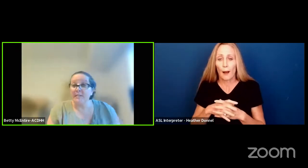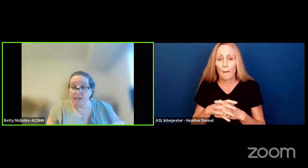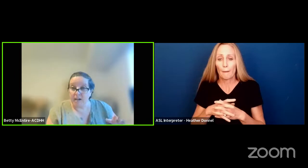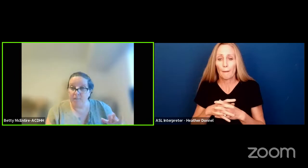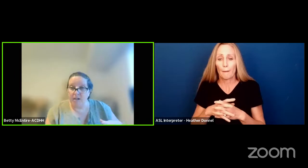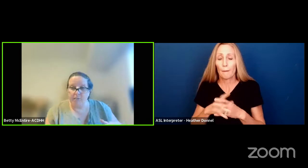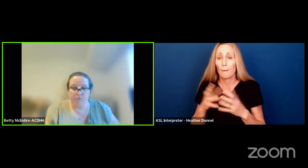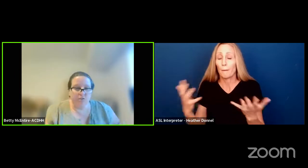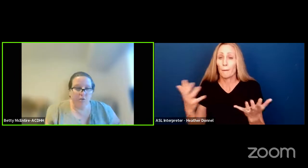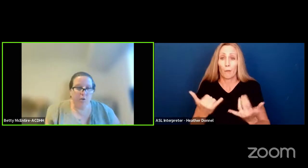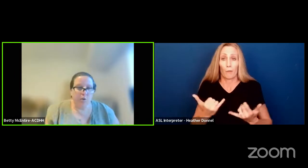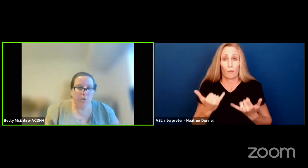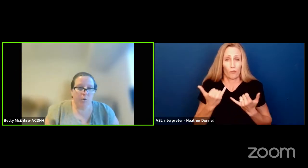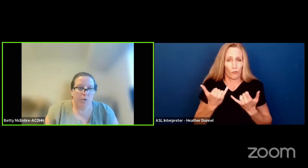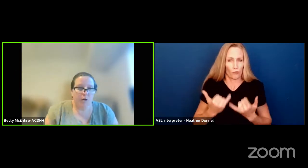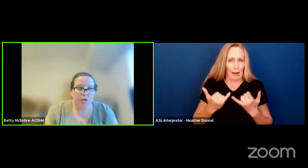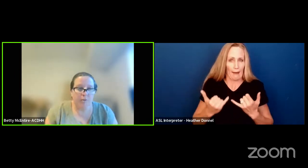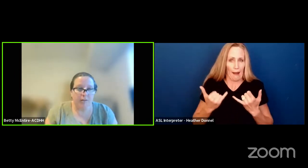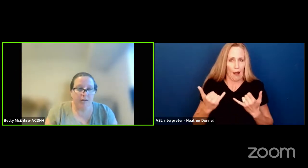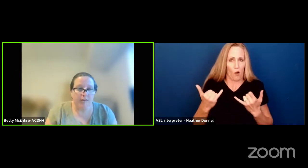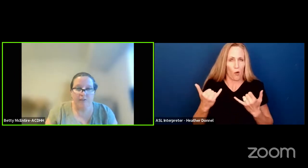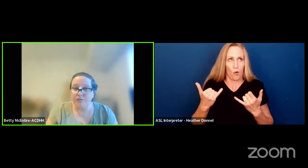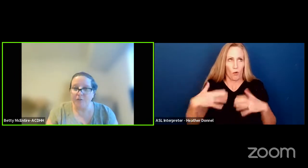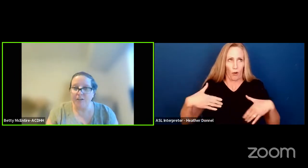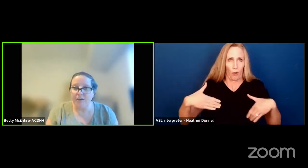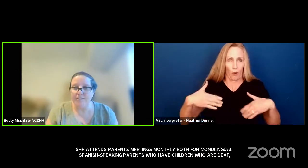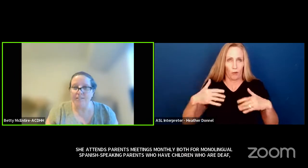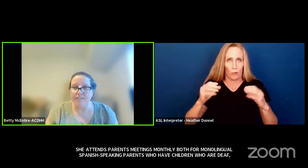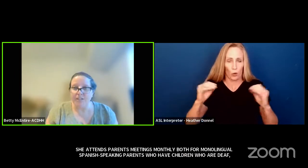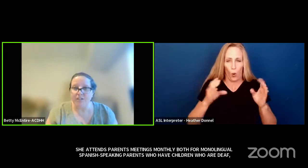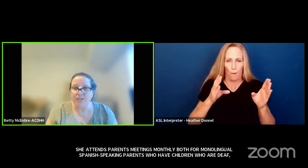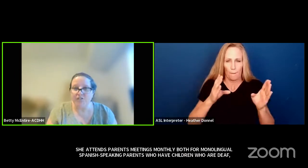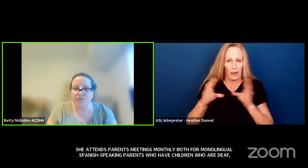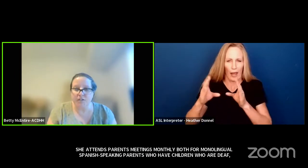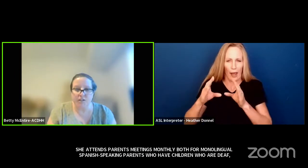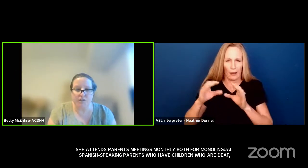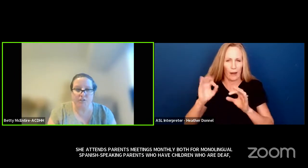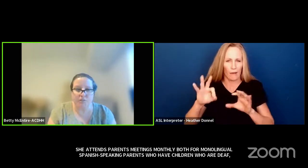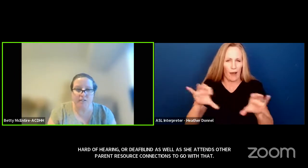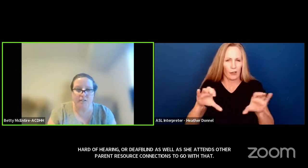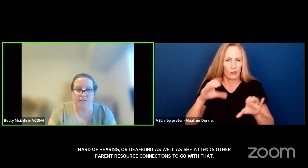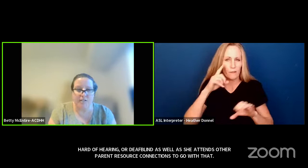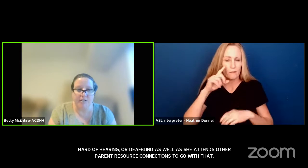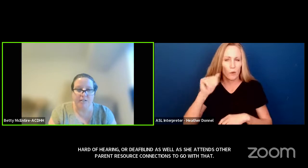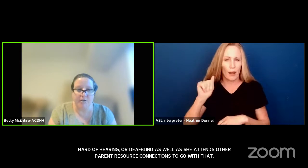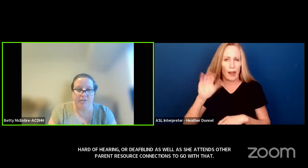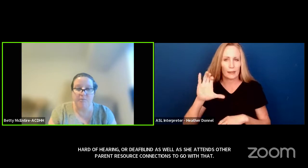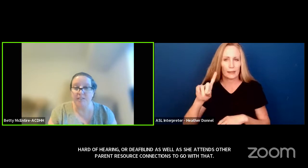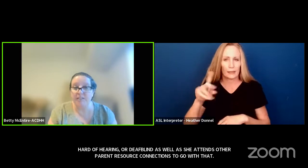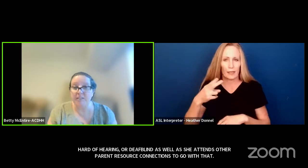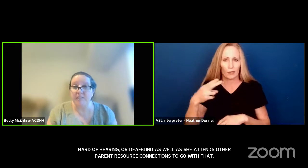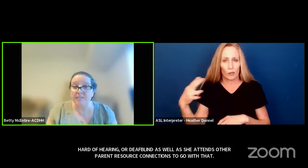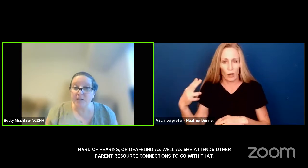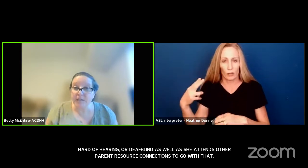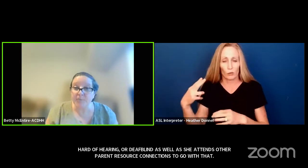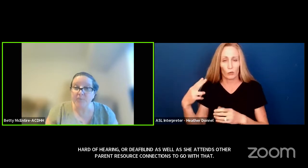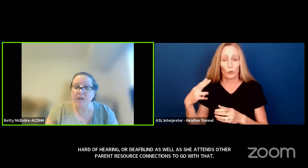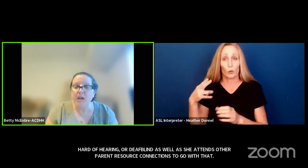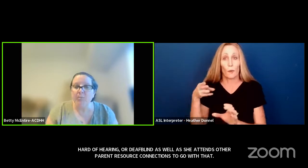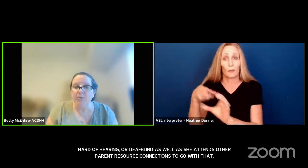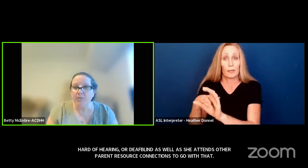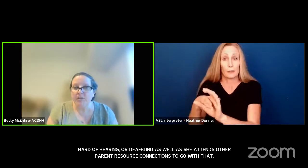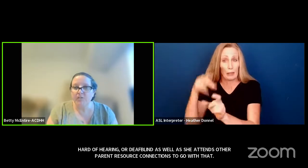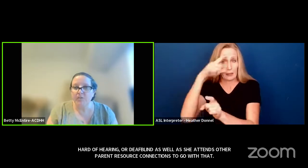don't, at this time, there's no plan of action for ACDHH to be participating in these summer